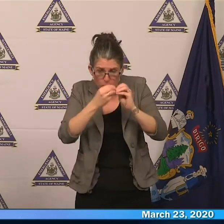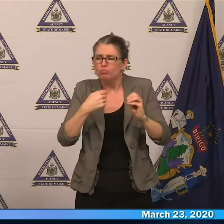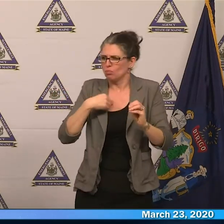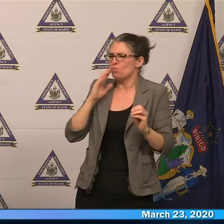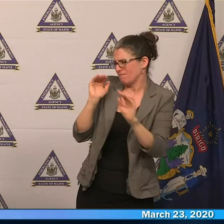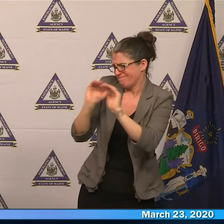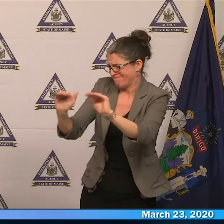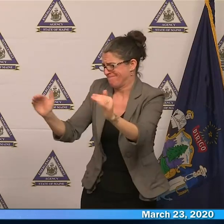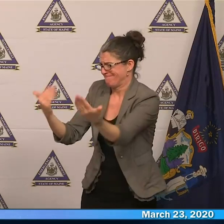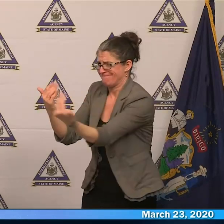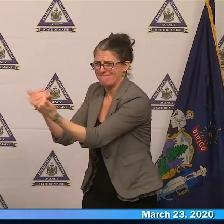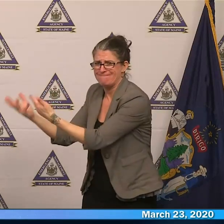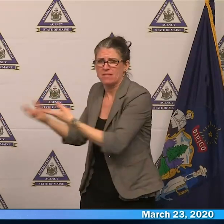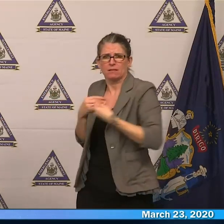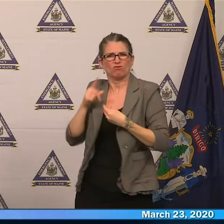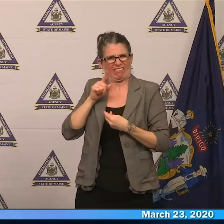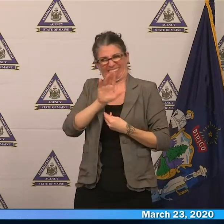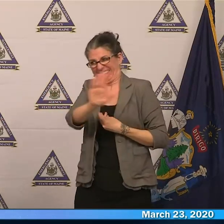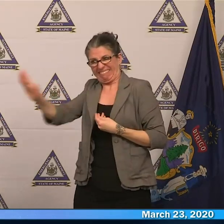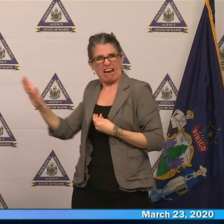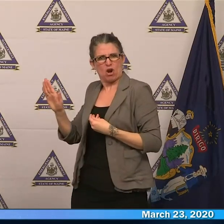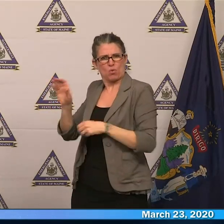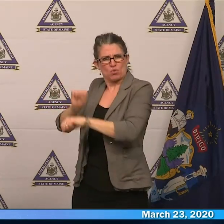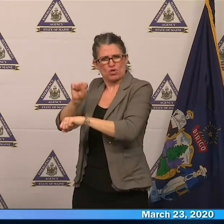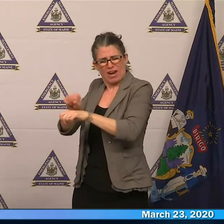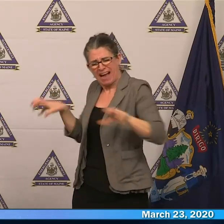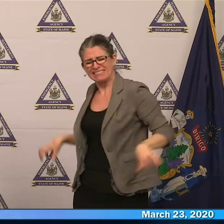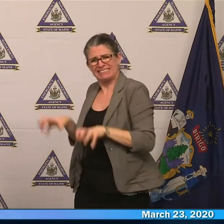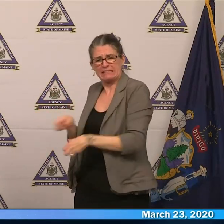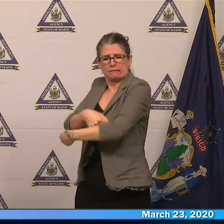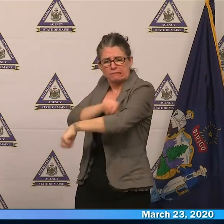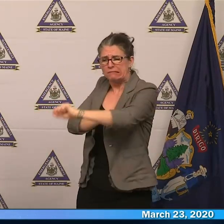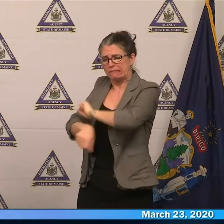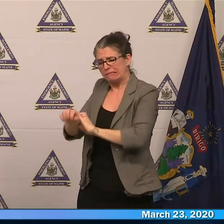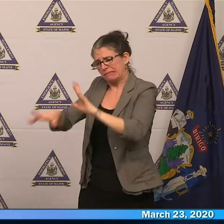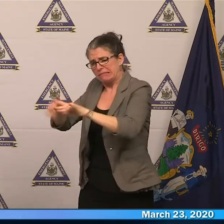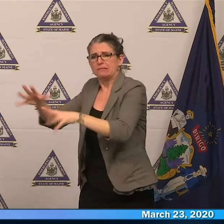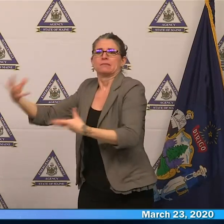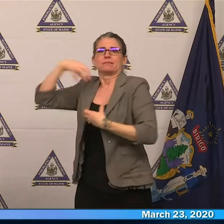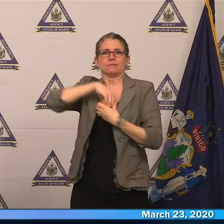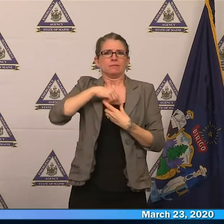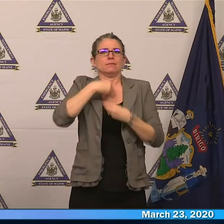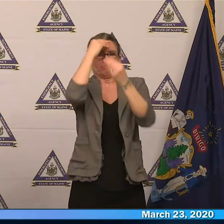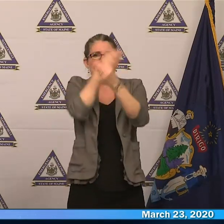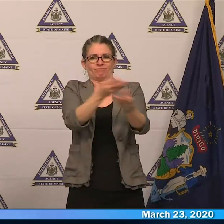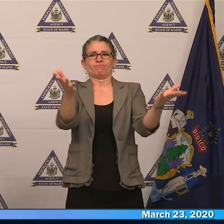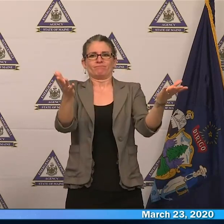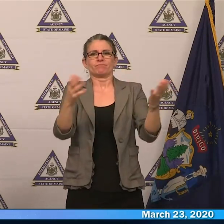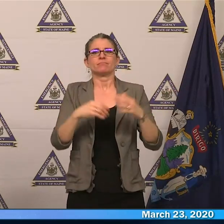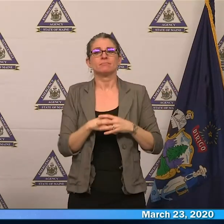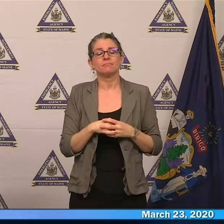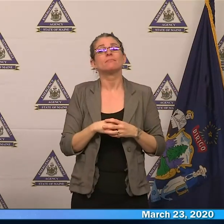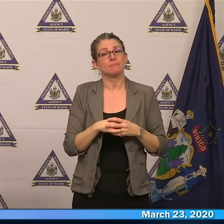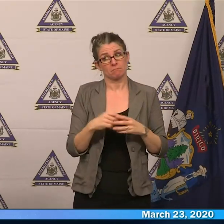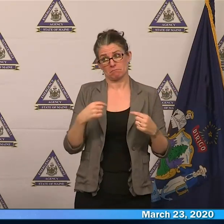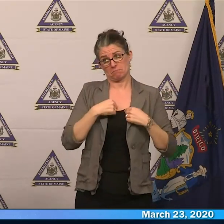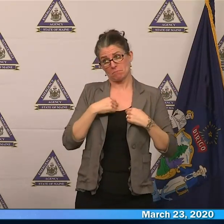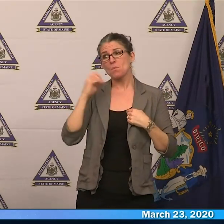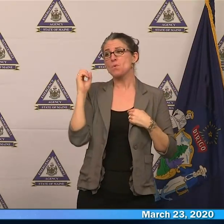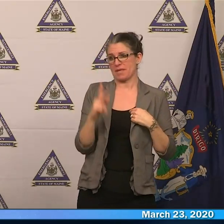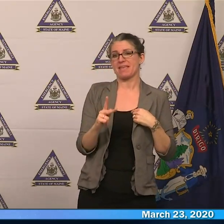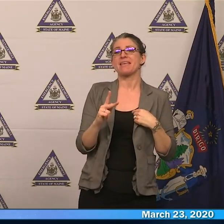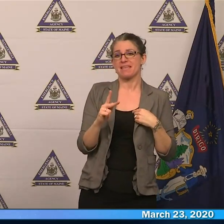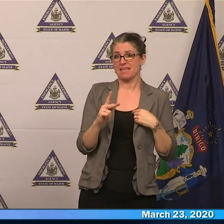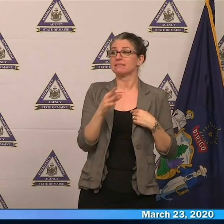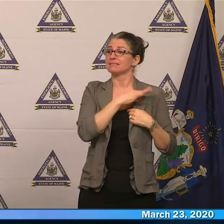heroes. And so I thank them for that. We're doing okay. You know, this is a challenging situation for all